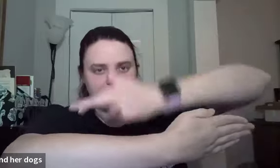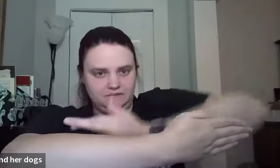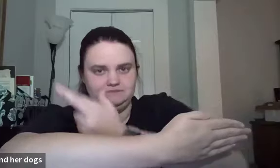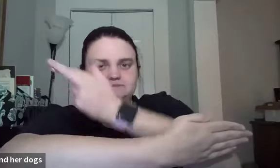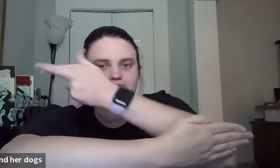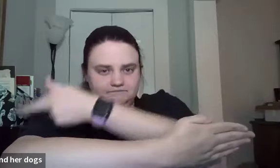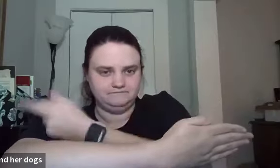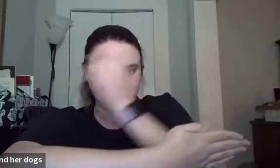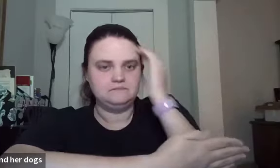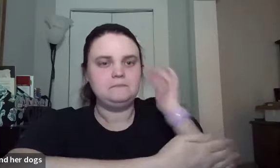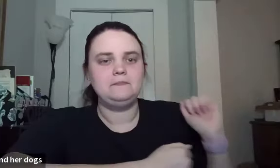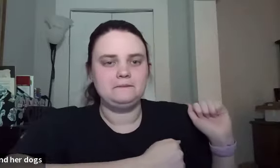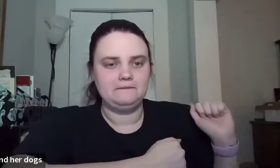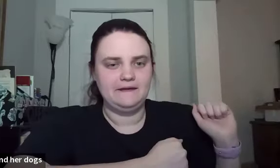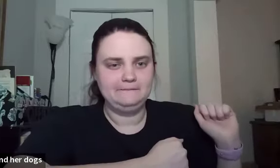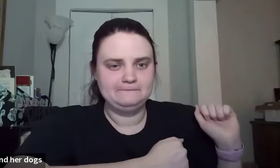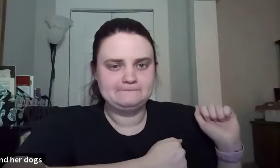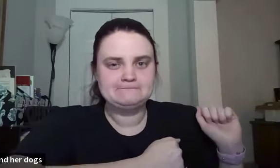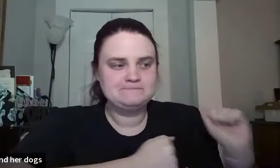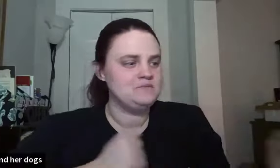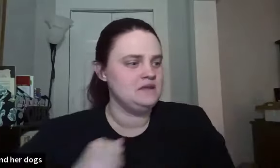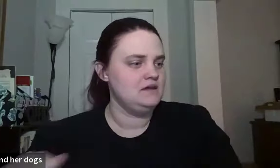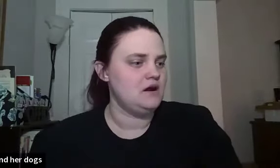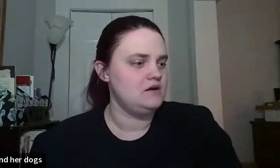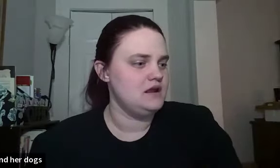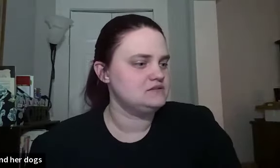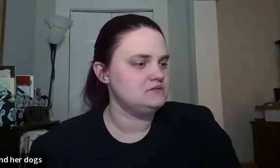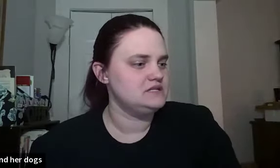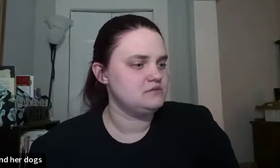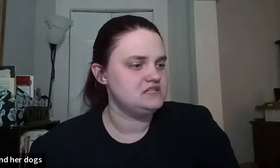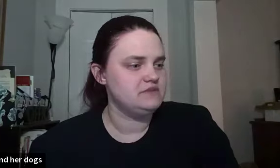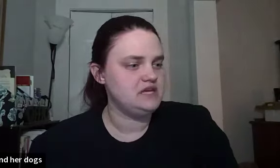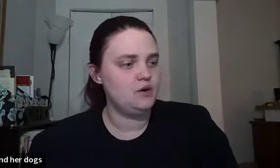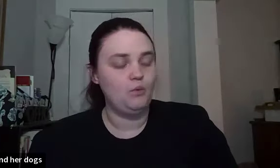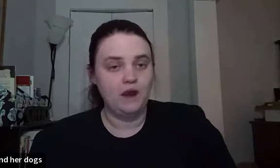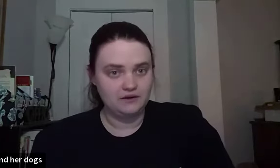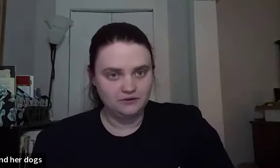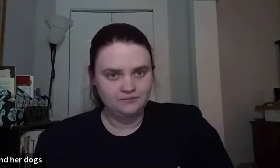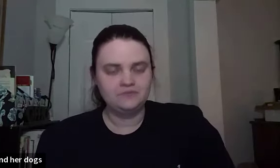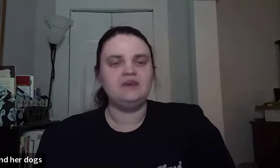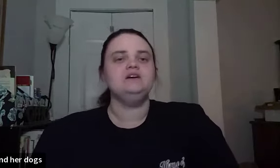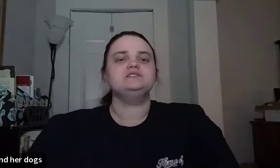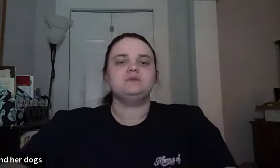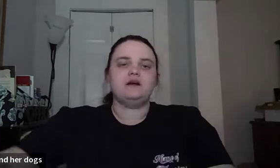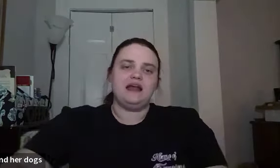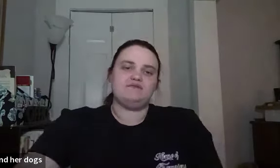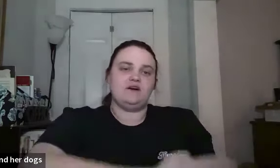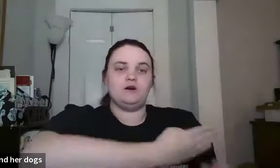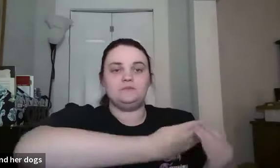Dolphin. Okay. Our next one is going to be whale. So we're going to have our arm right